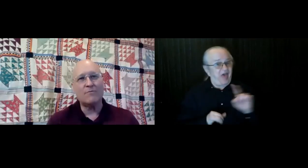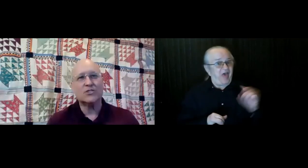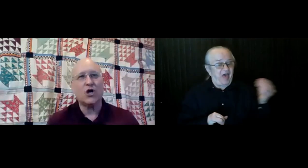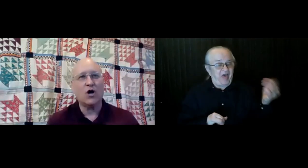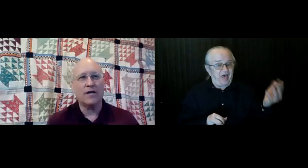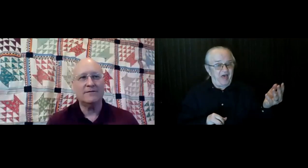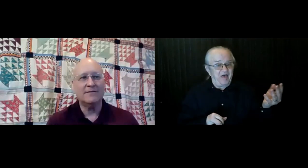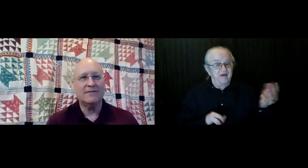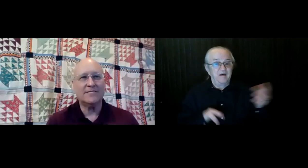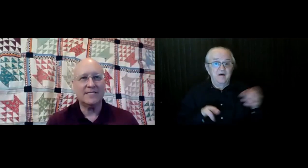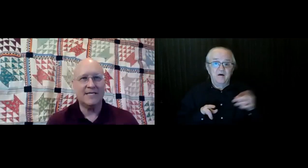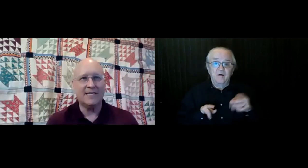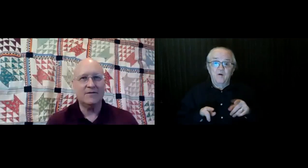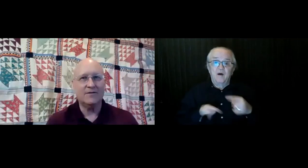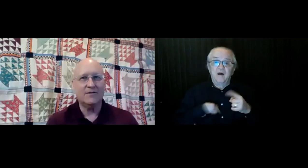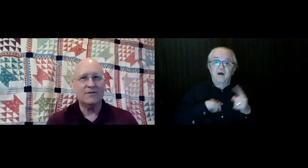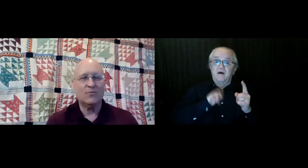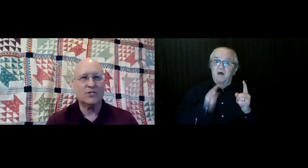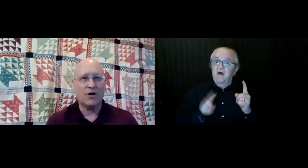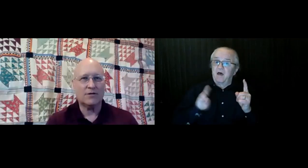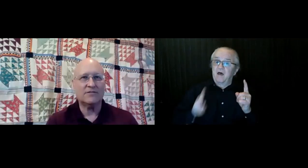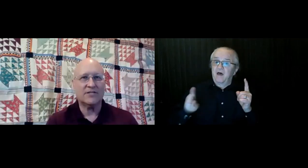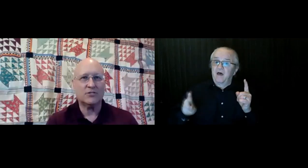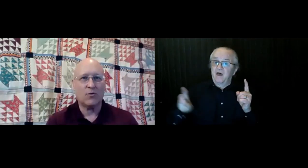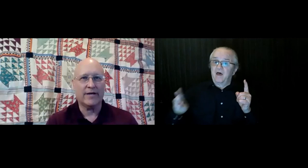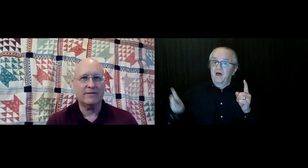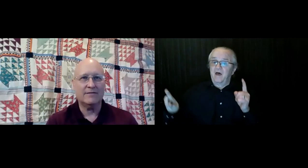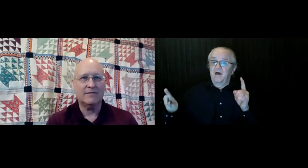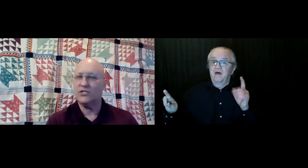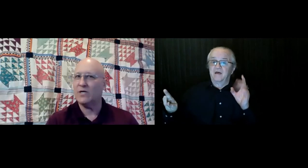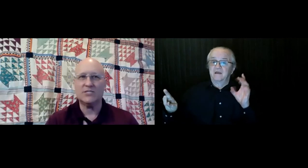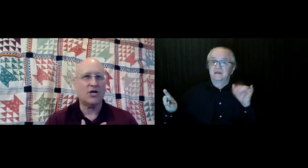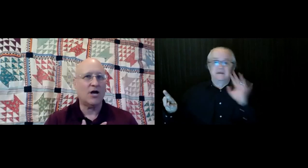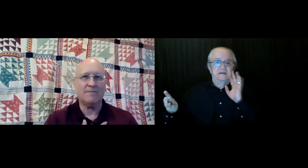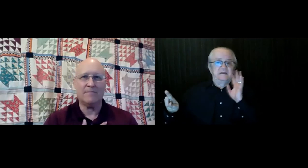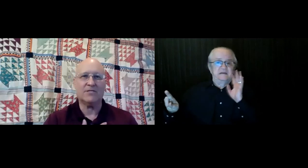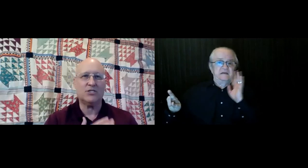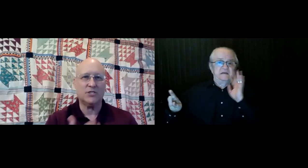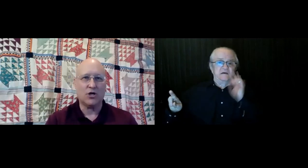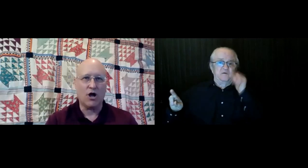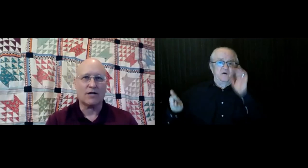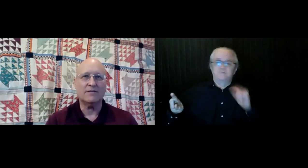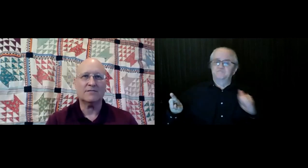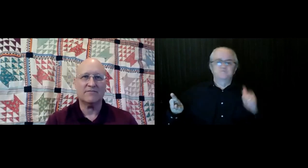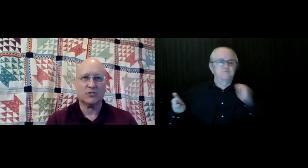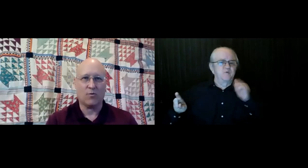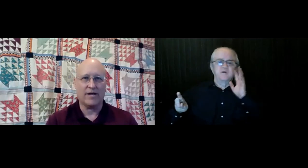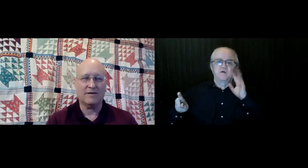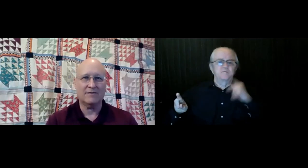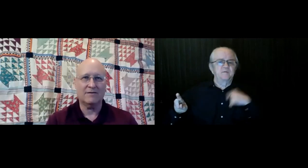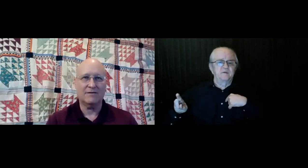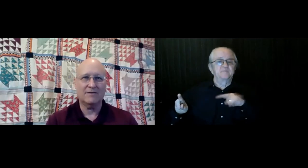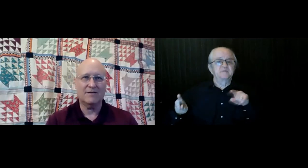While I was gone, Cindy would talk to Victoria. She wasn't talking to me, but she would talk to